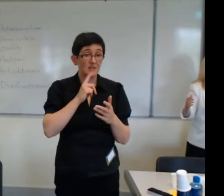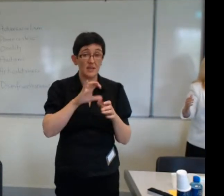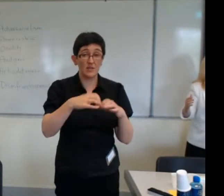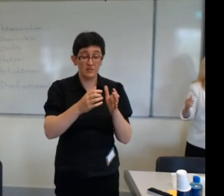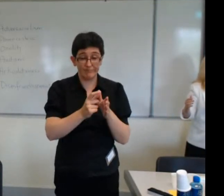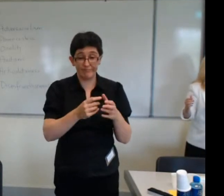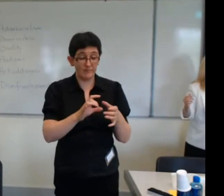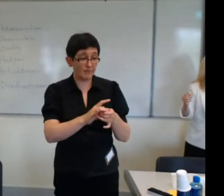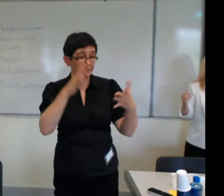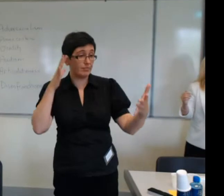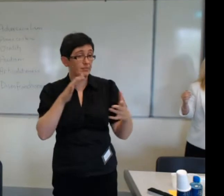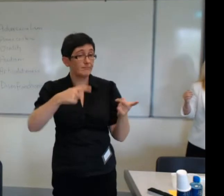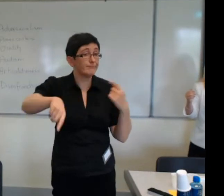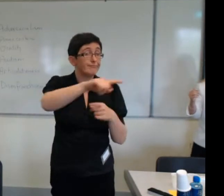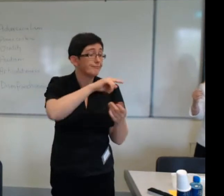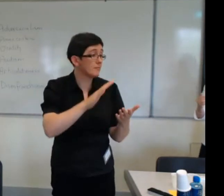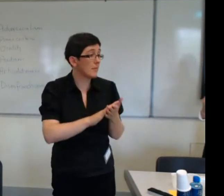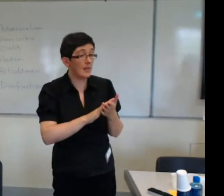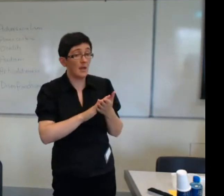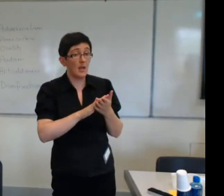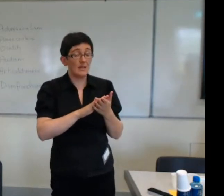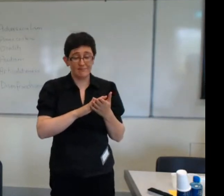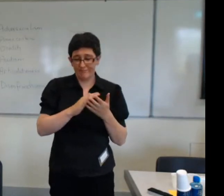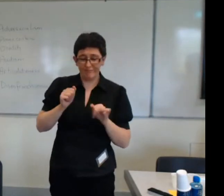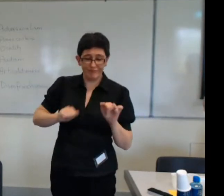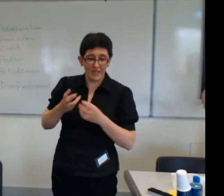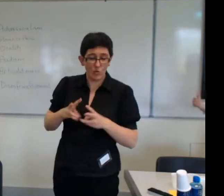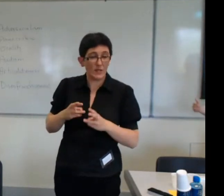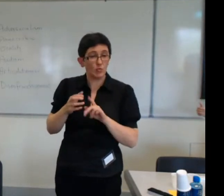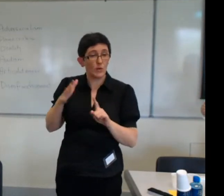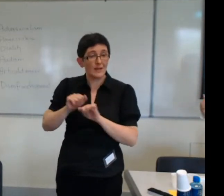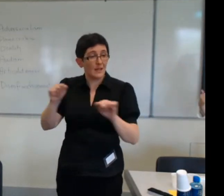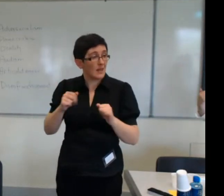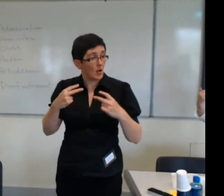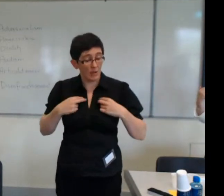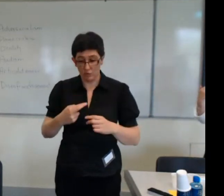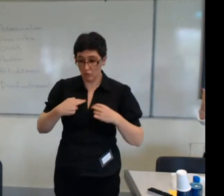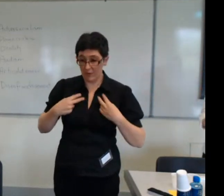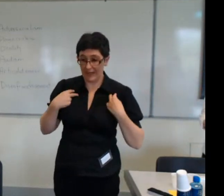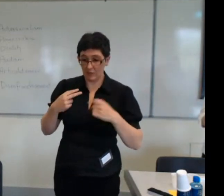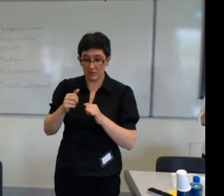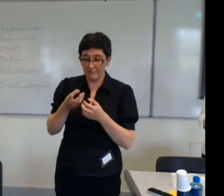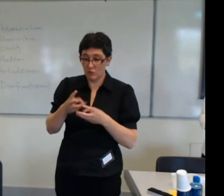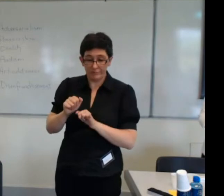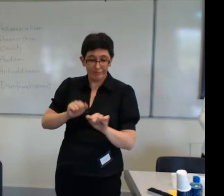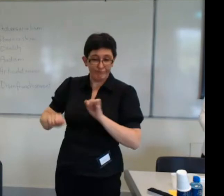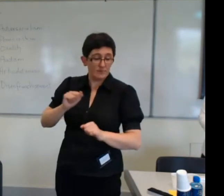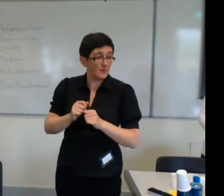deaf communities and the reluctance to recognise their languages as real languages, that has real and persistent consequences